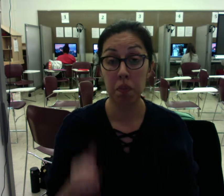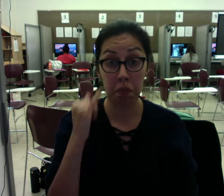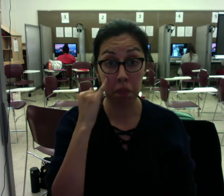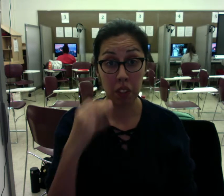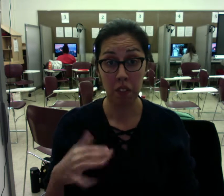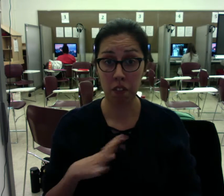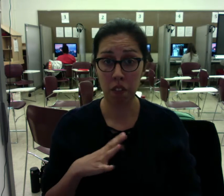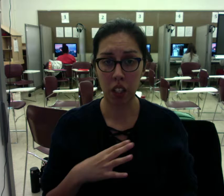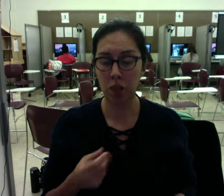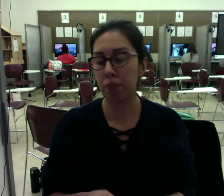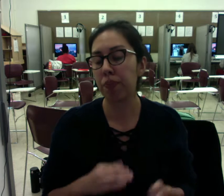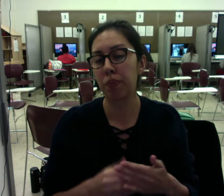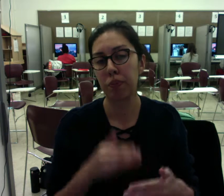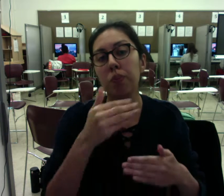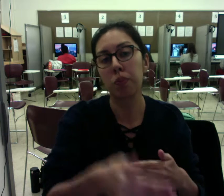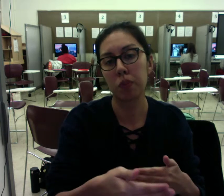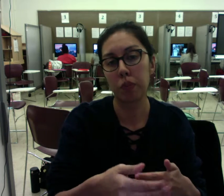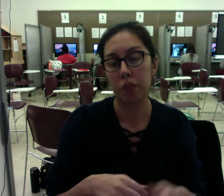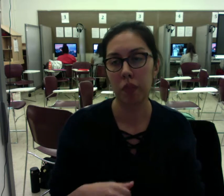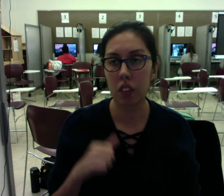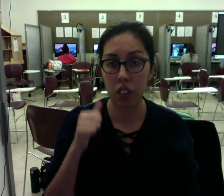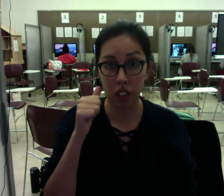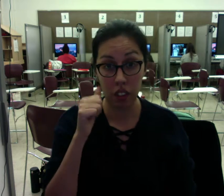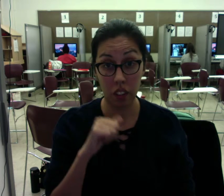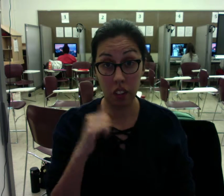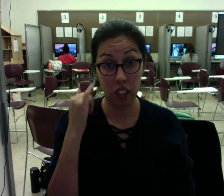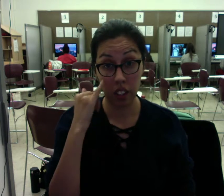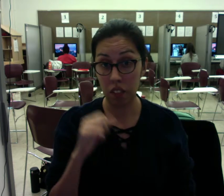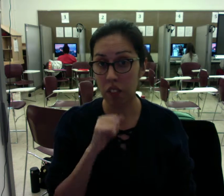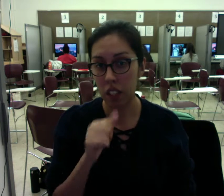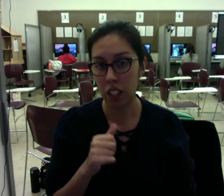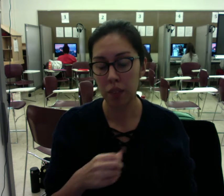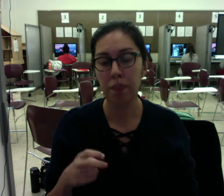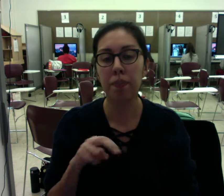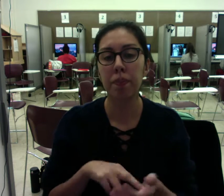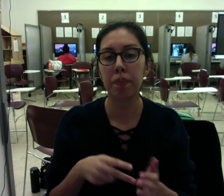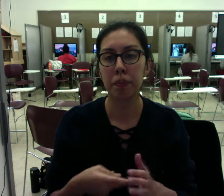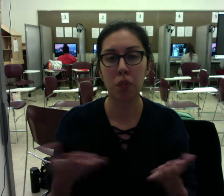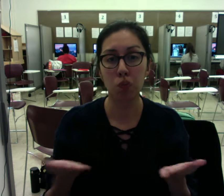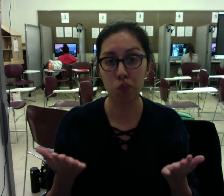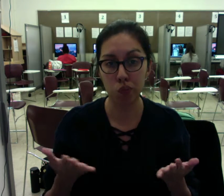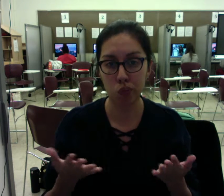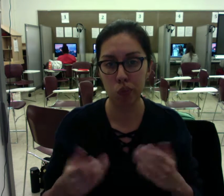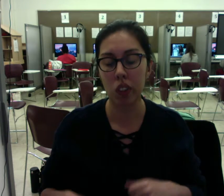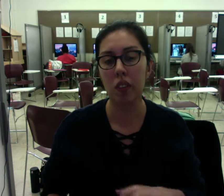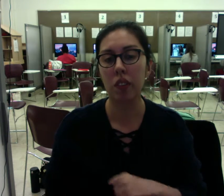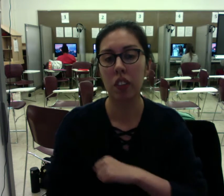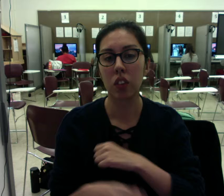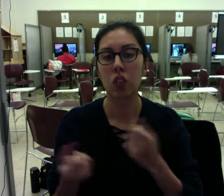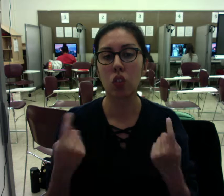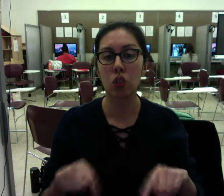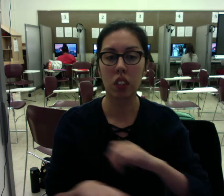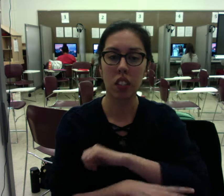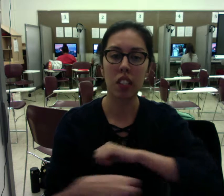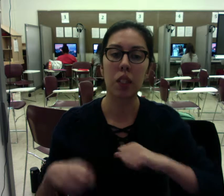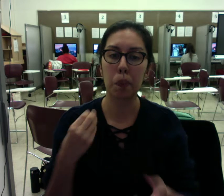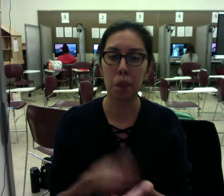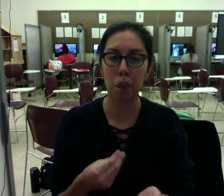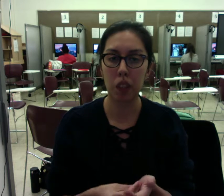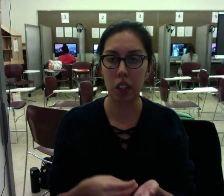happens is that they then input the number of hours that the individual has had into what they call an automated payroll system. So they pull up specifically